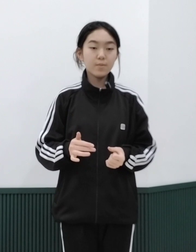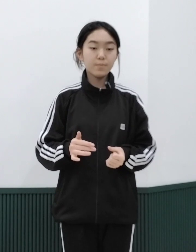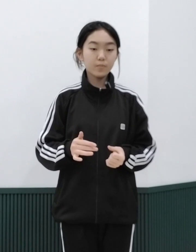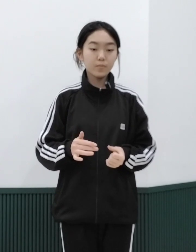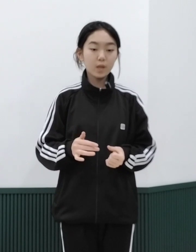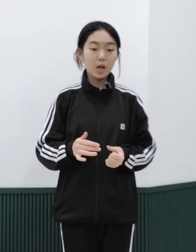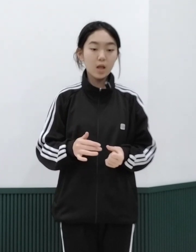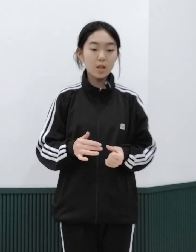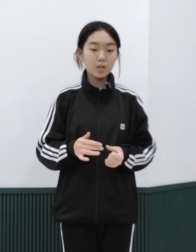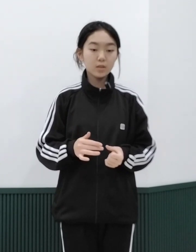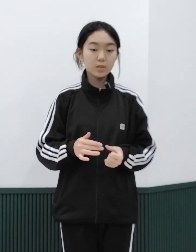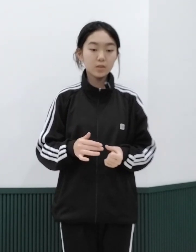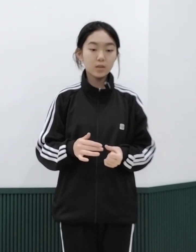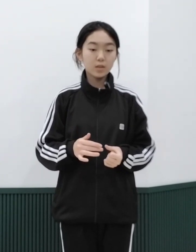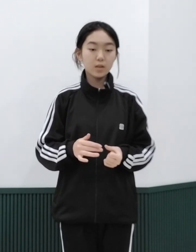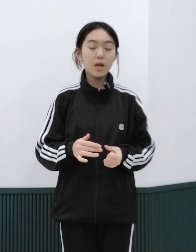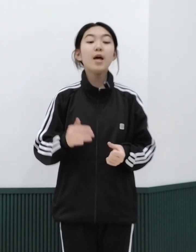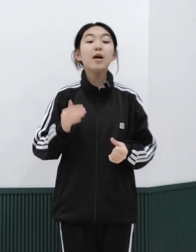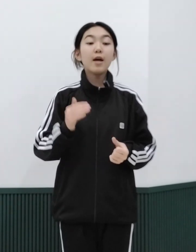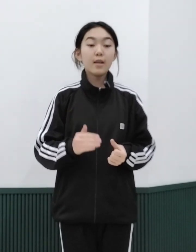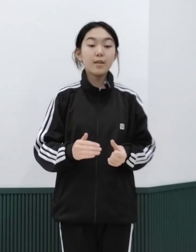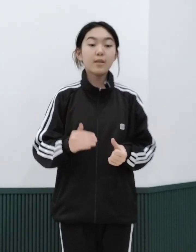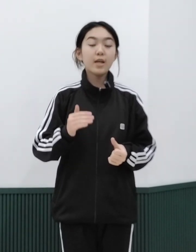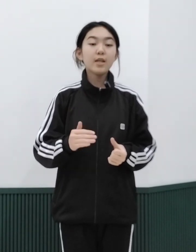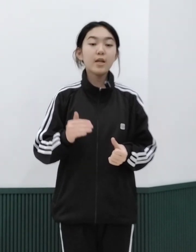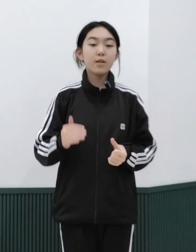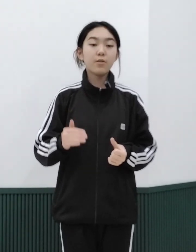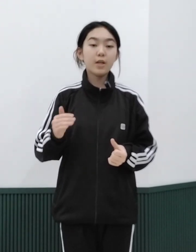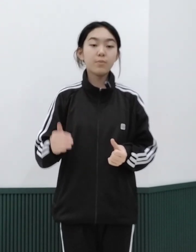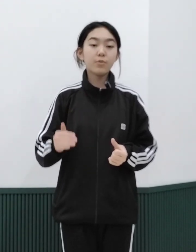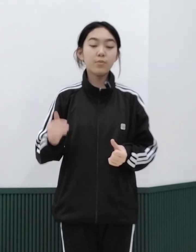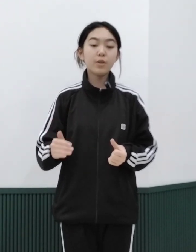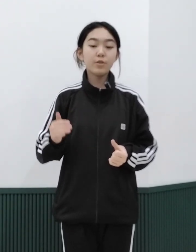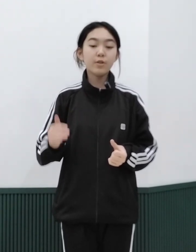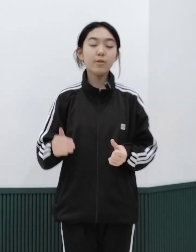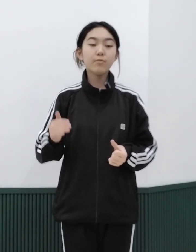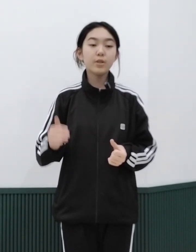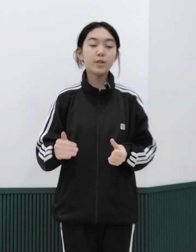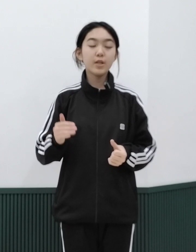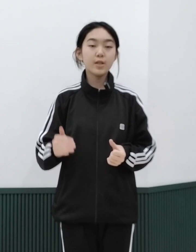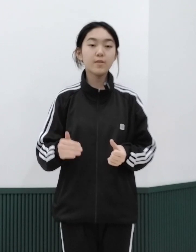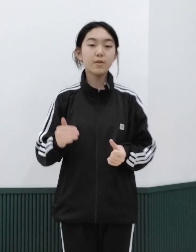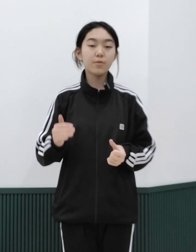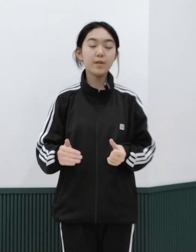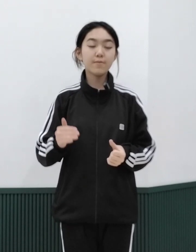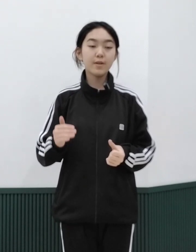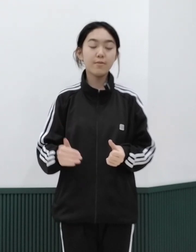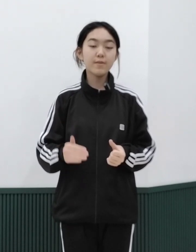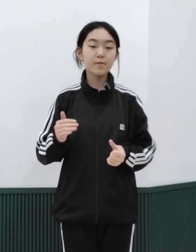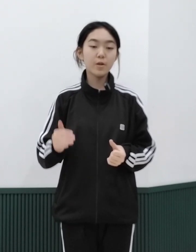not at all like her for children, which is always very slow.